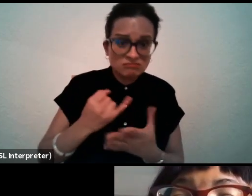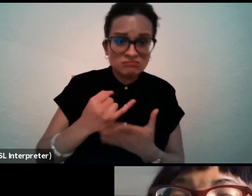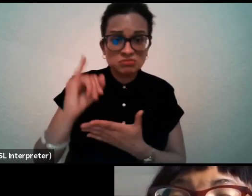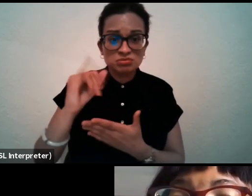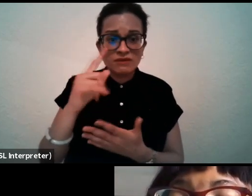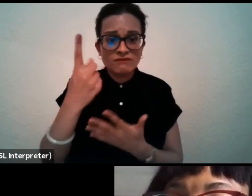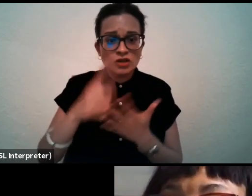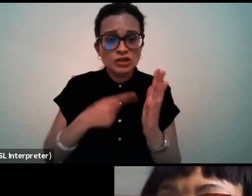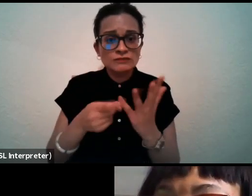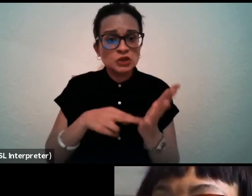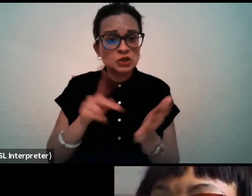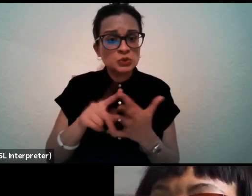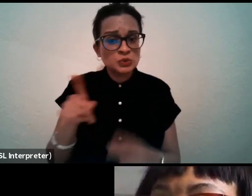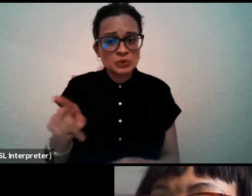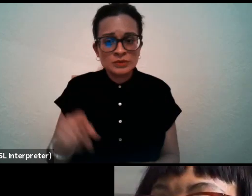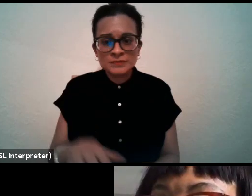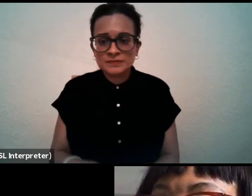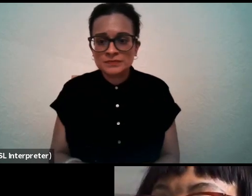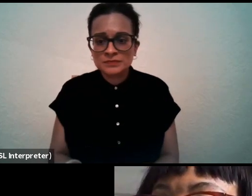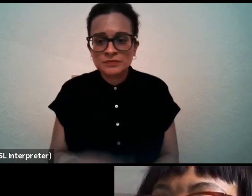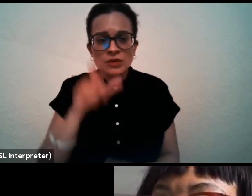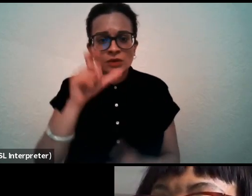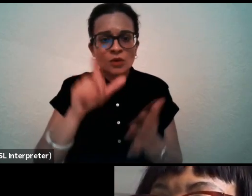June reopening.